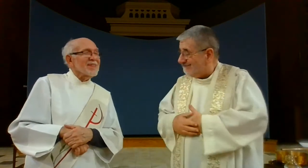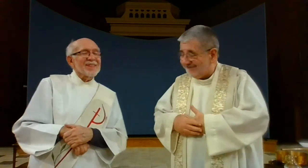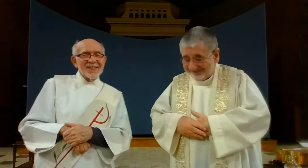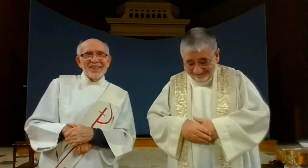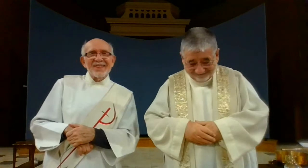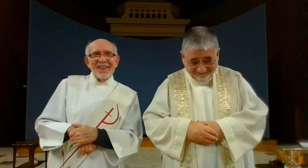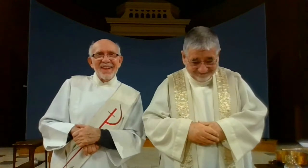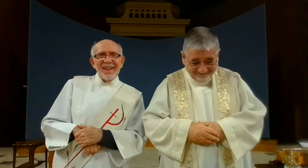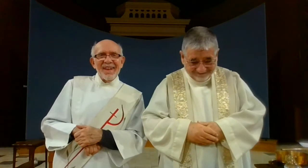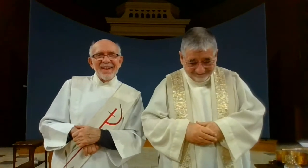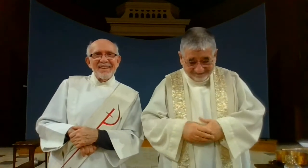Thank you.